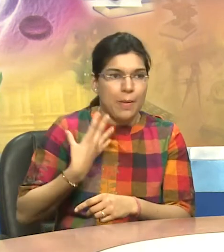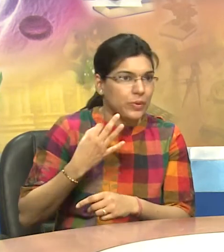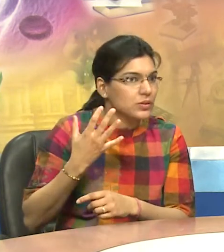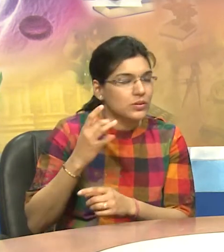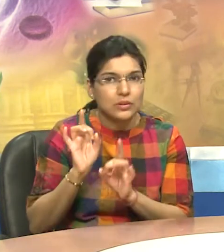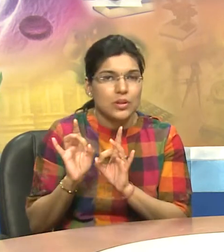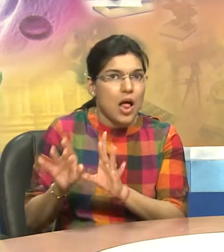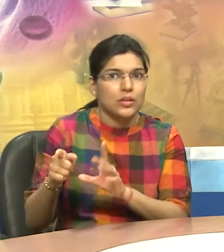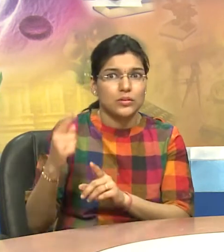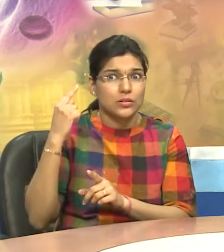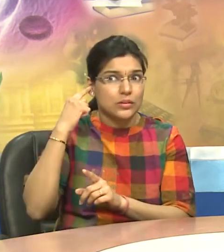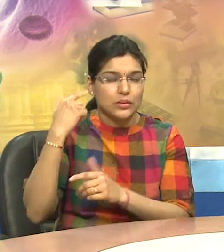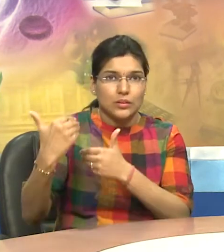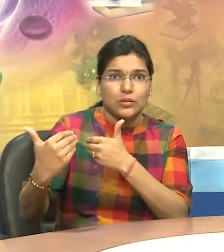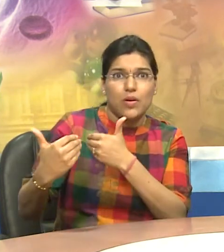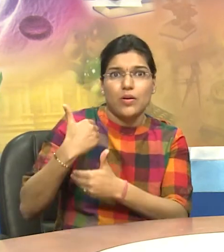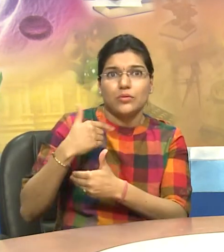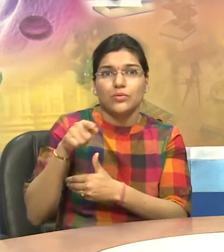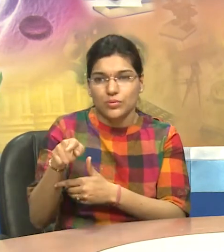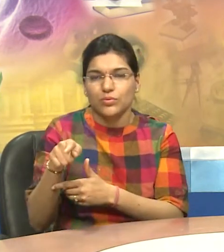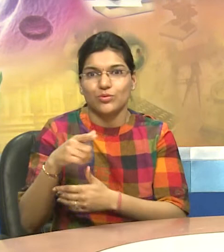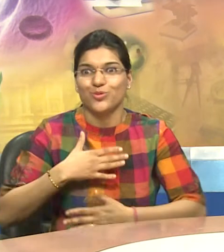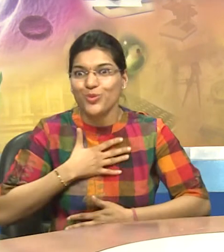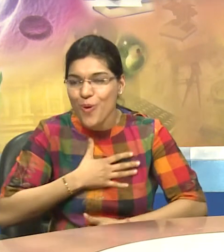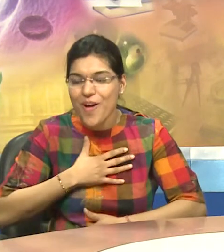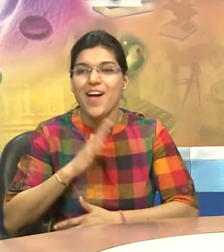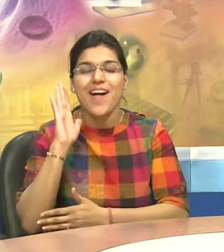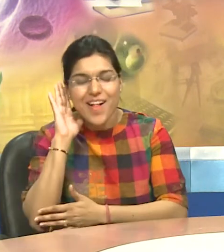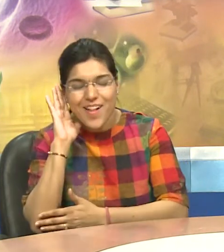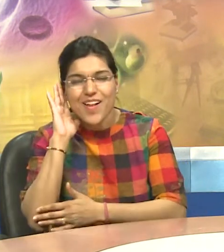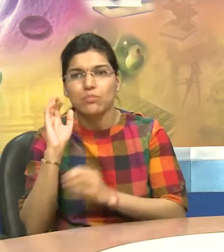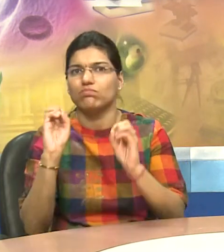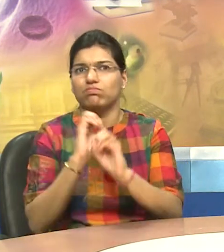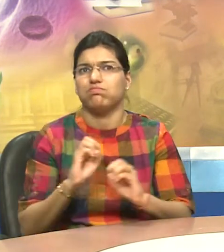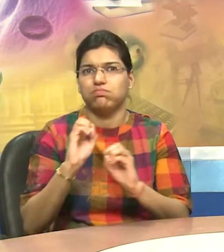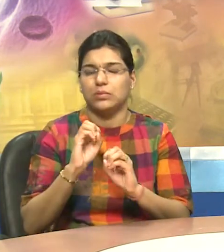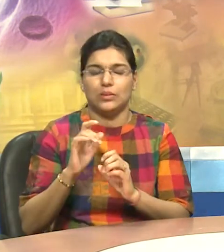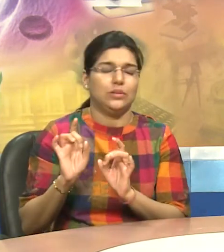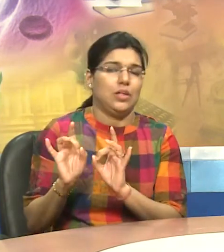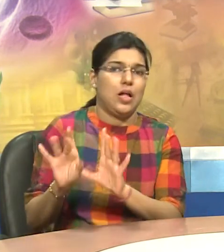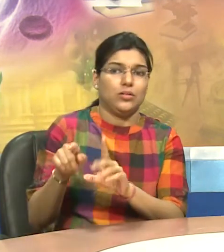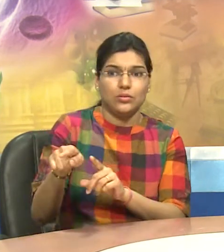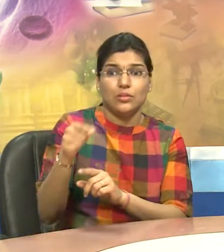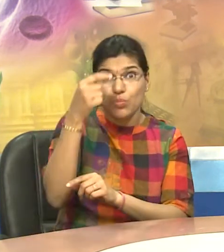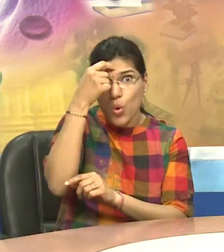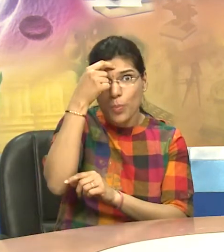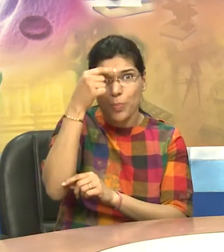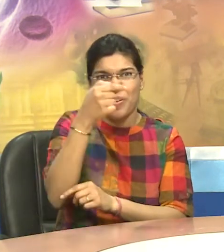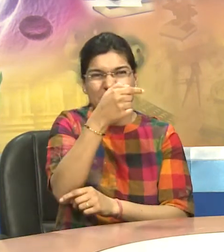sound which is not happy, which is not pleasant, which is harsh,